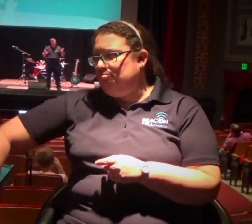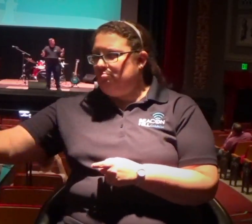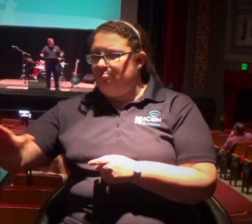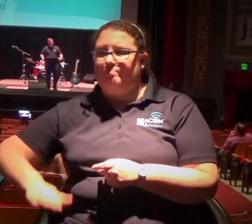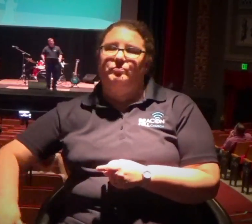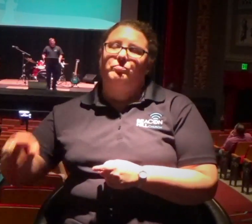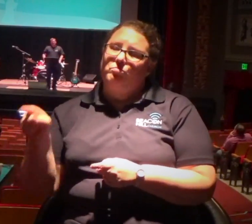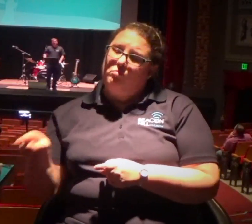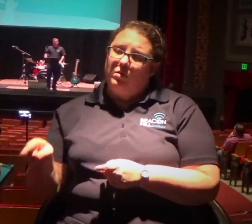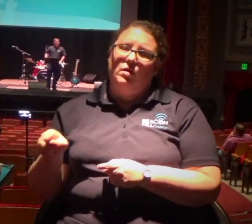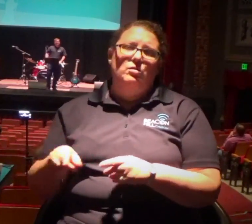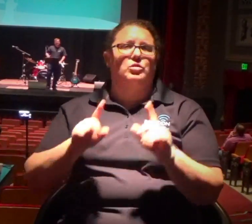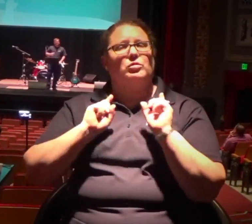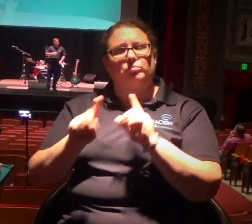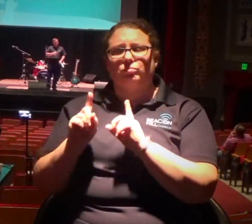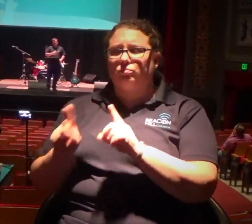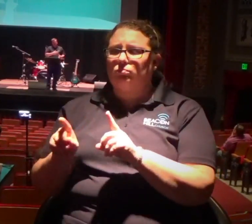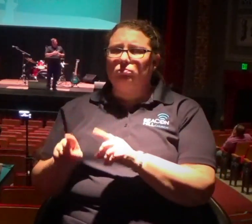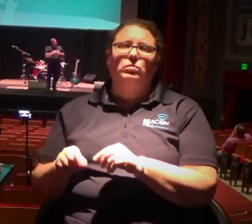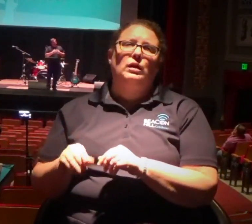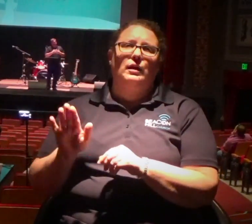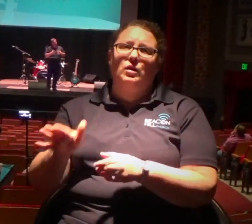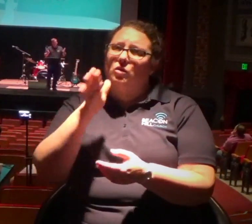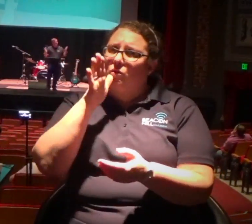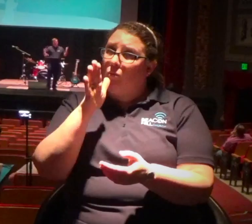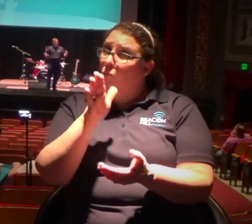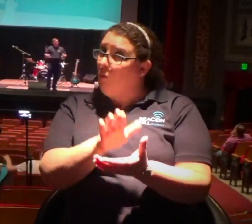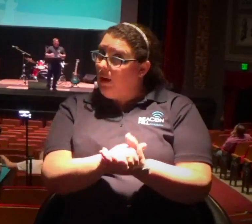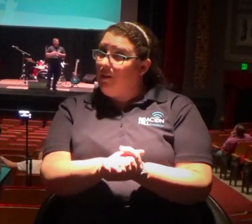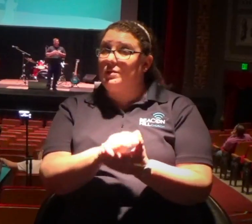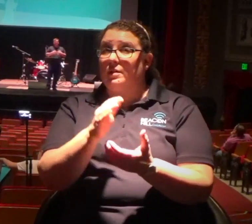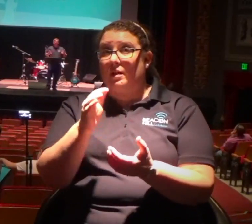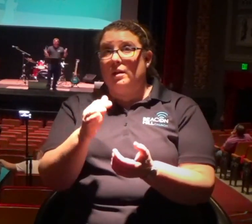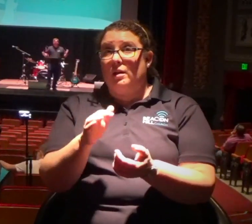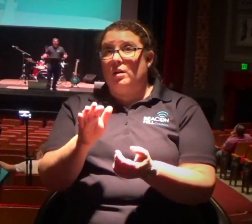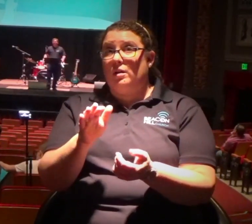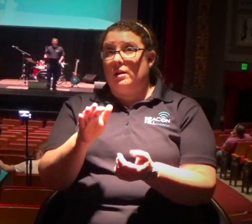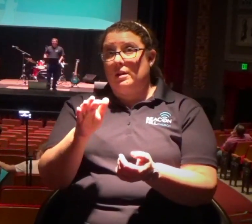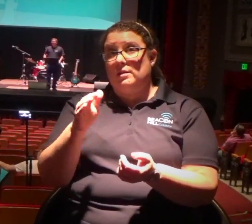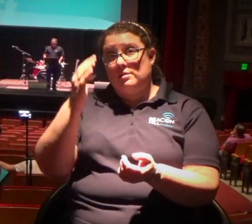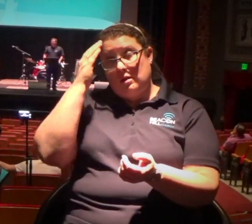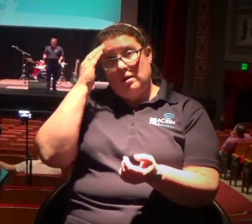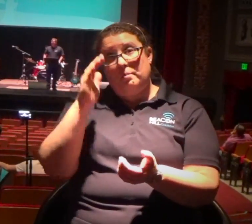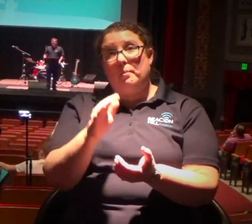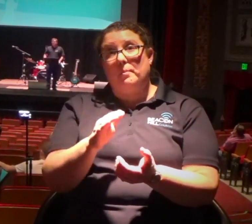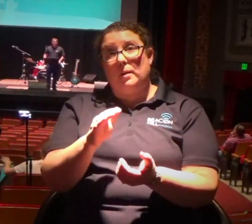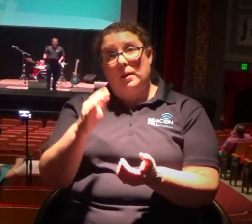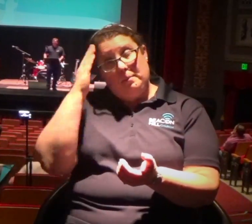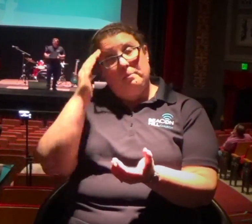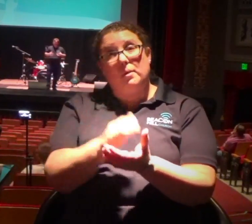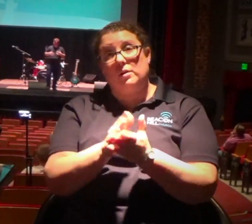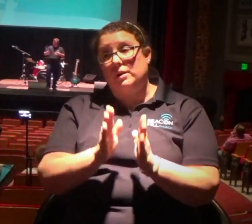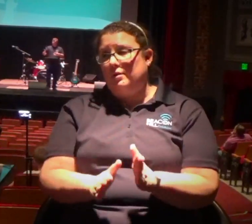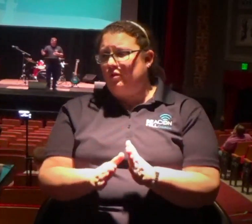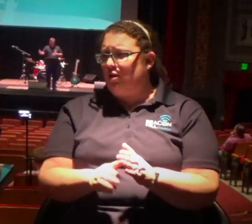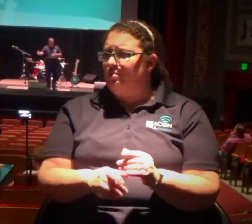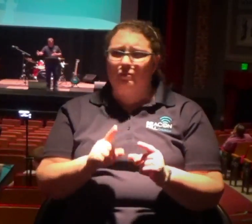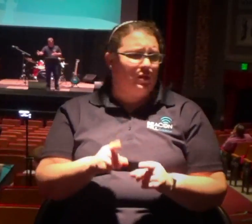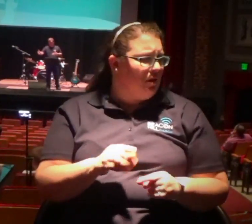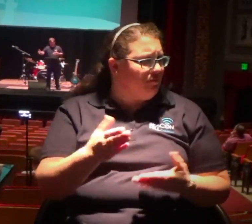believer. And yet her husband, literally every time I saw him, he got drunk. And I invited him to church. I was a guest preacher, right?